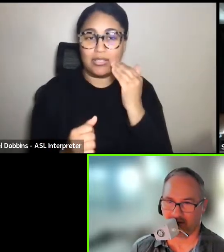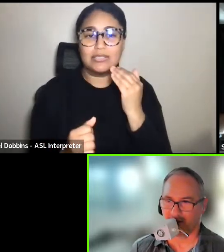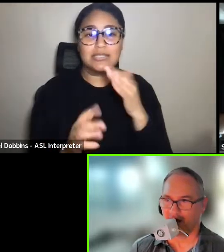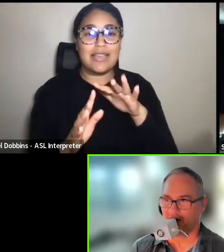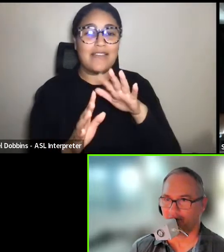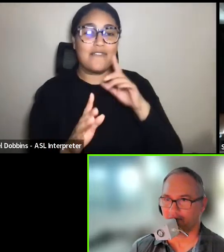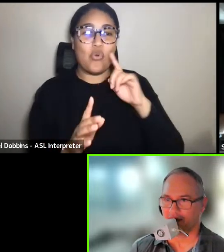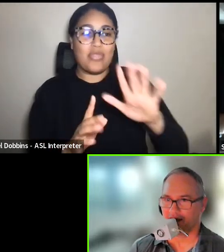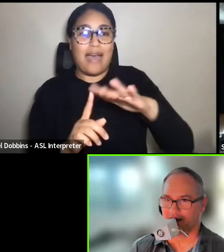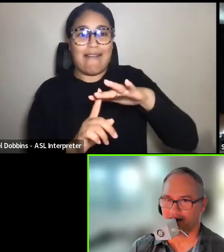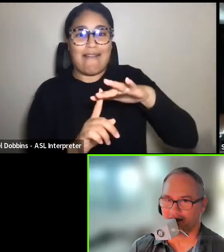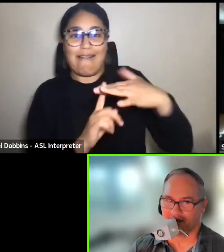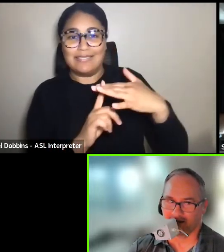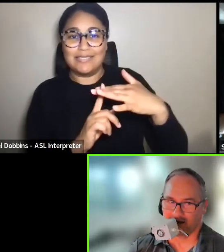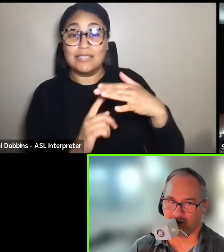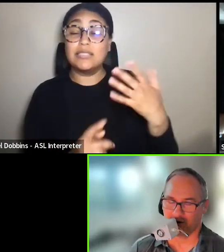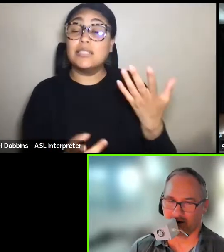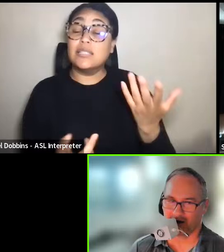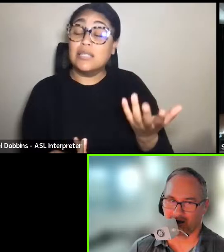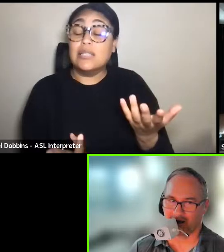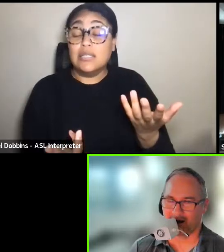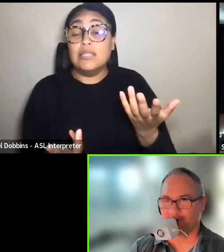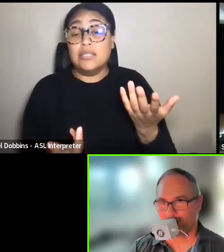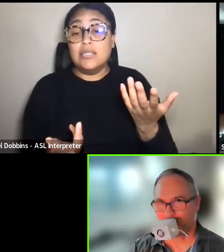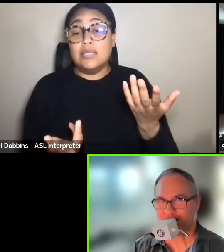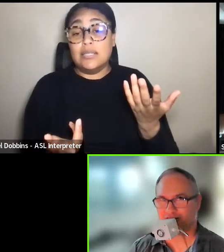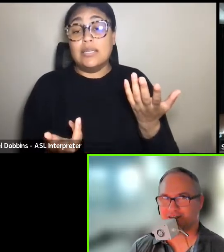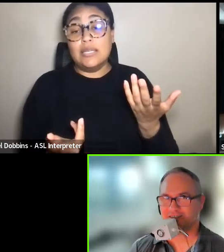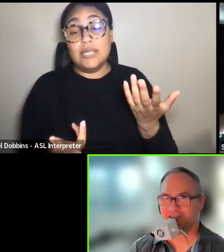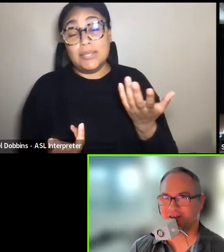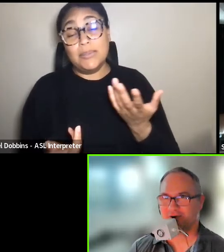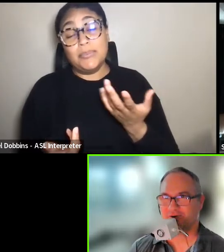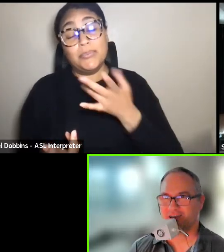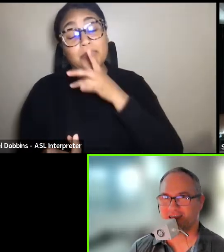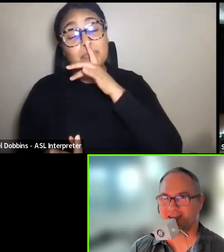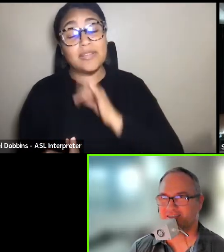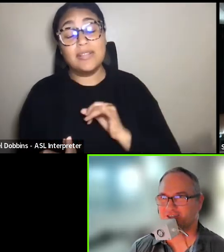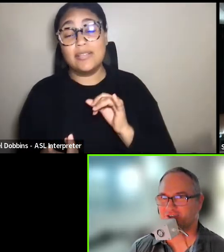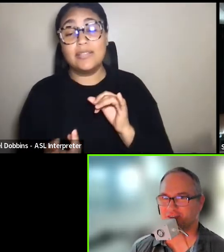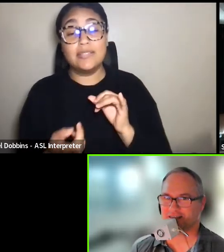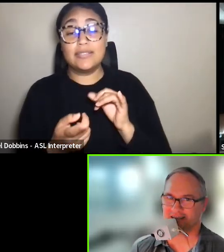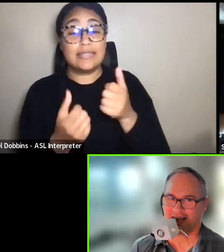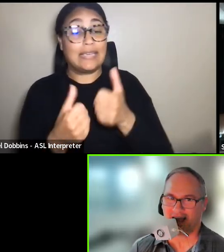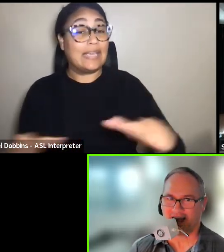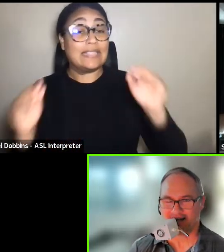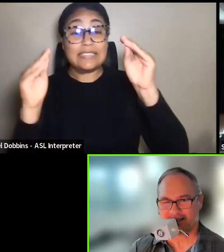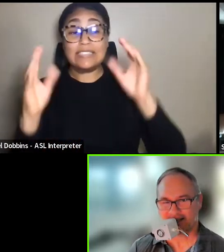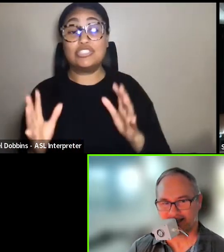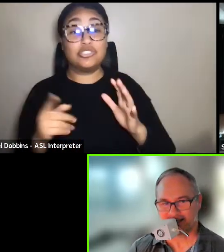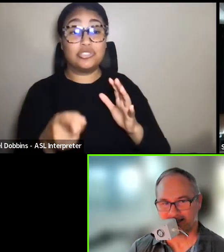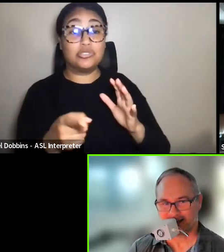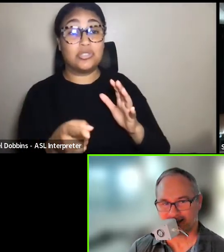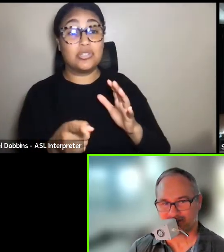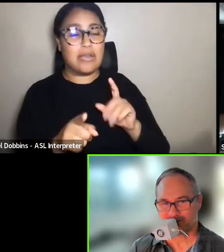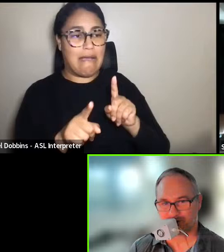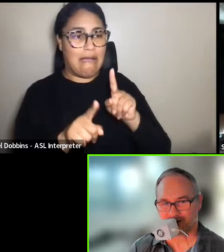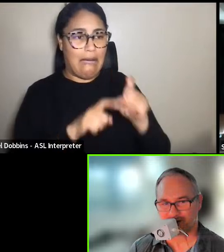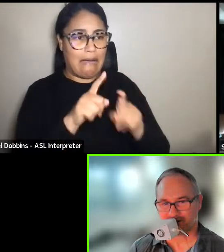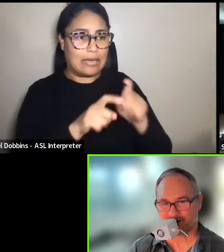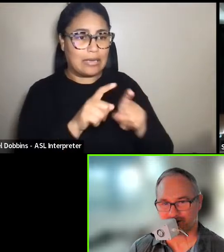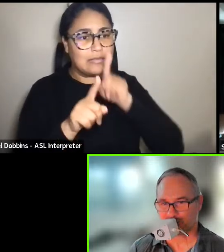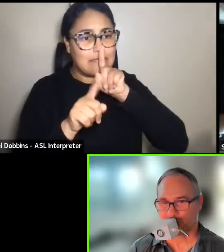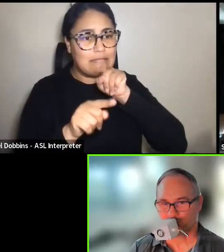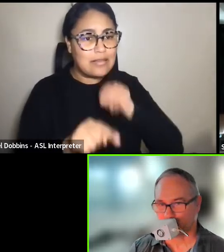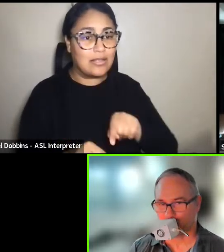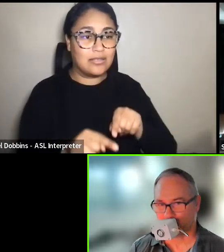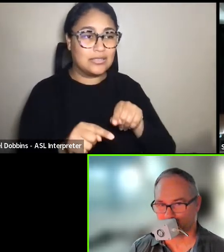them. And I think, I would question that, any teacher that's asking kids to answer questions